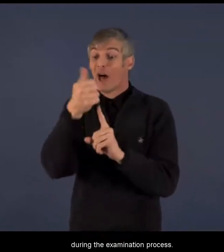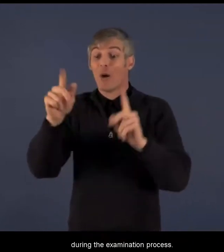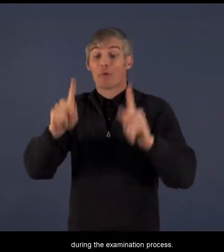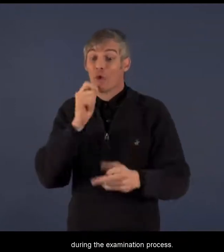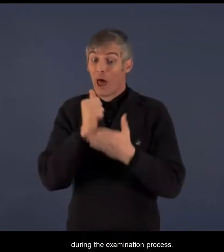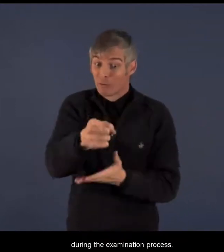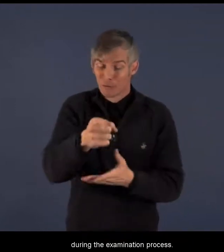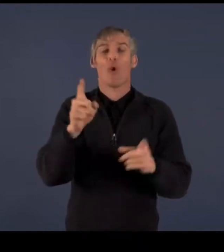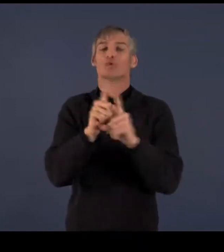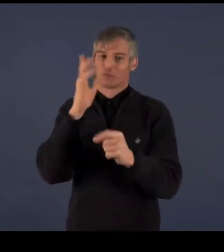examination process.